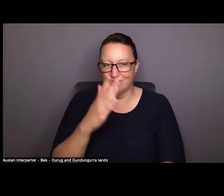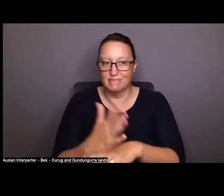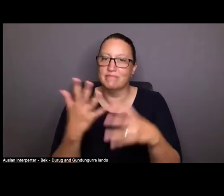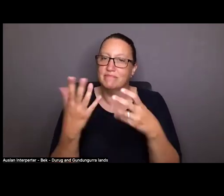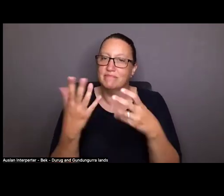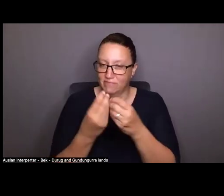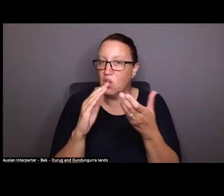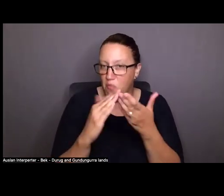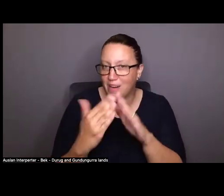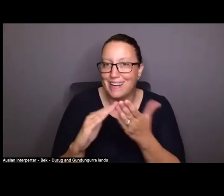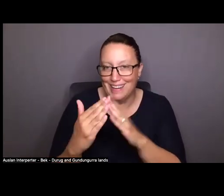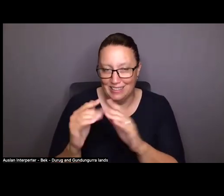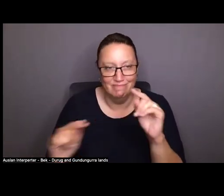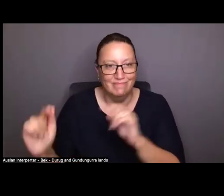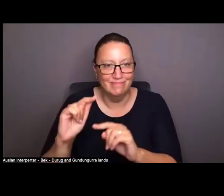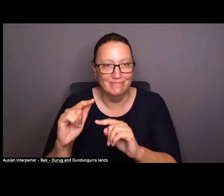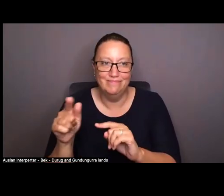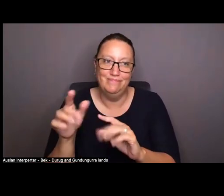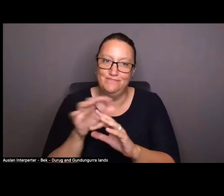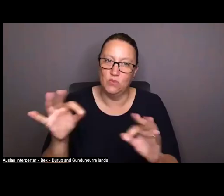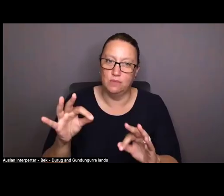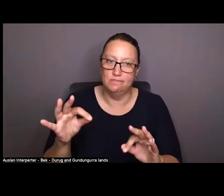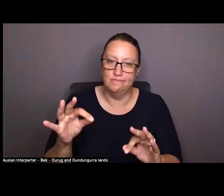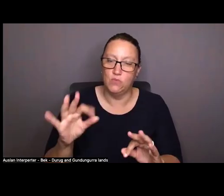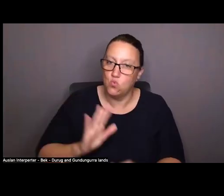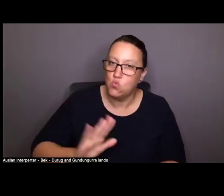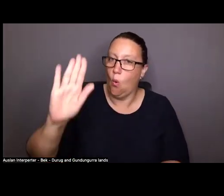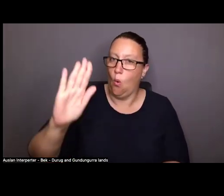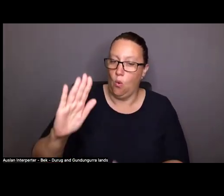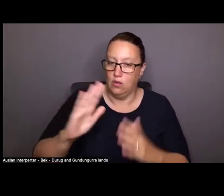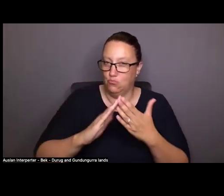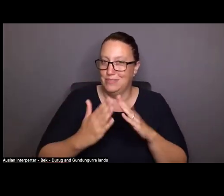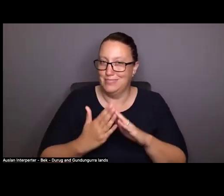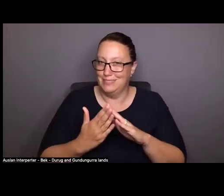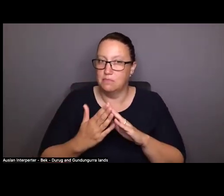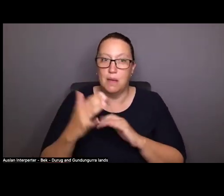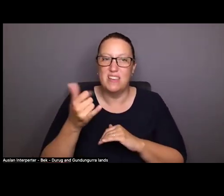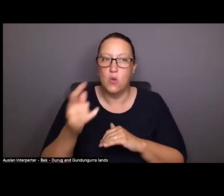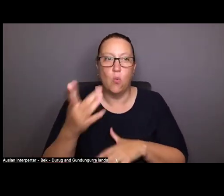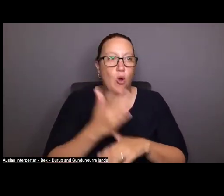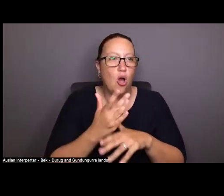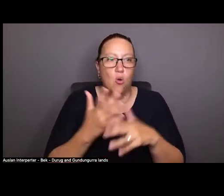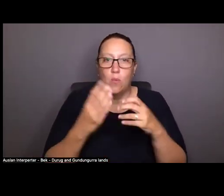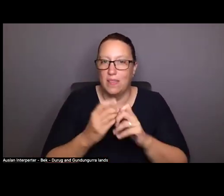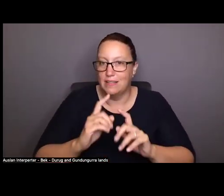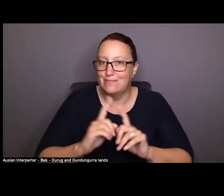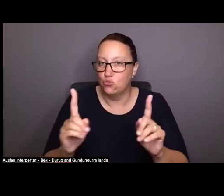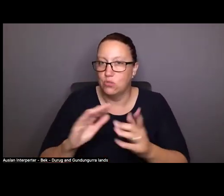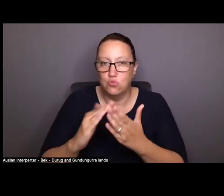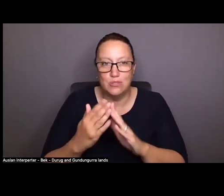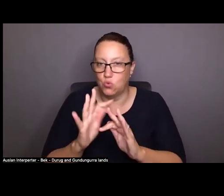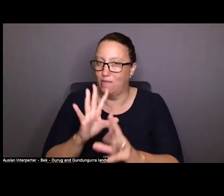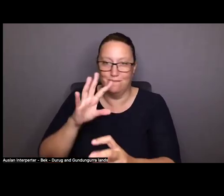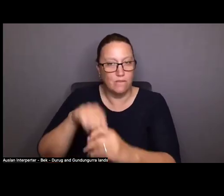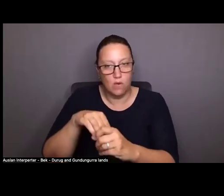communities that are not personally your own, so you're working with communities that you don't have